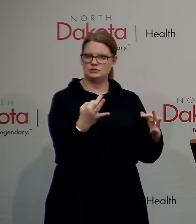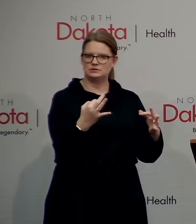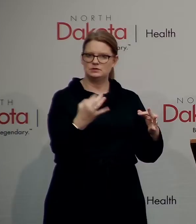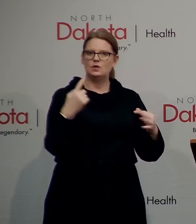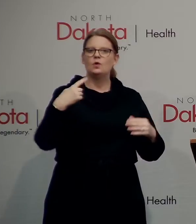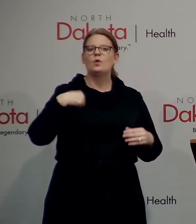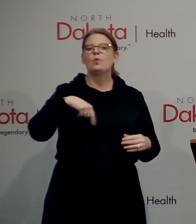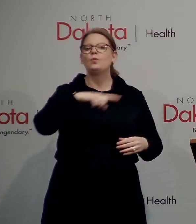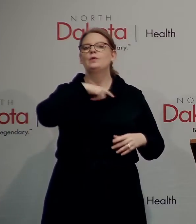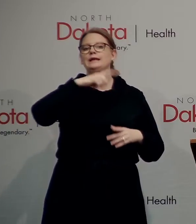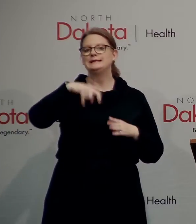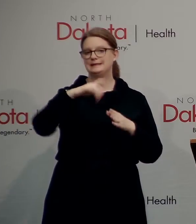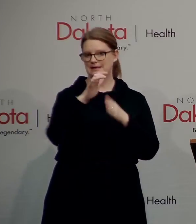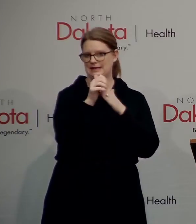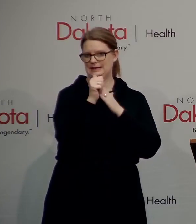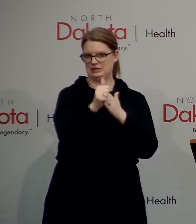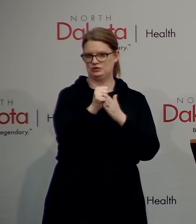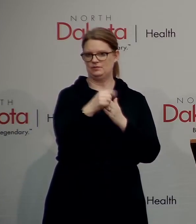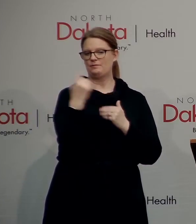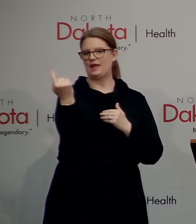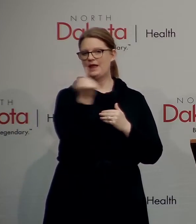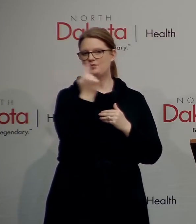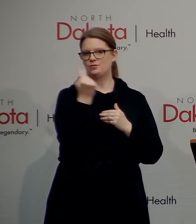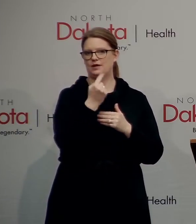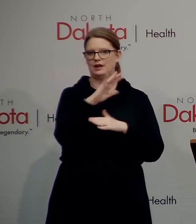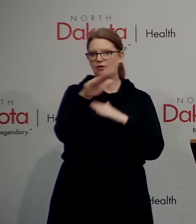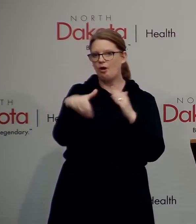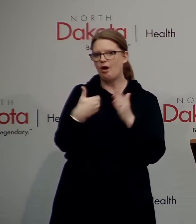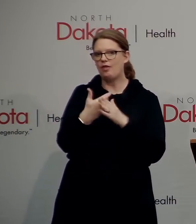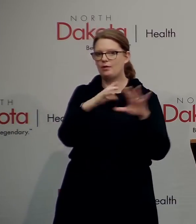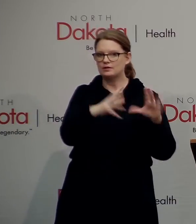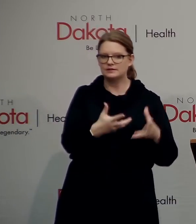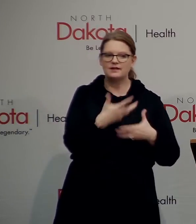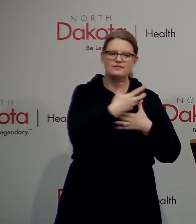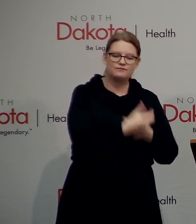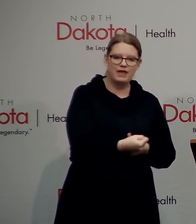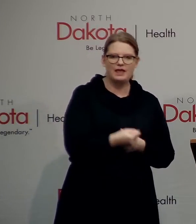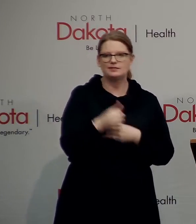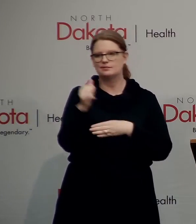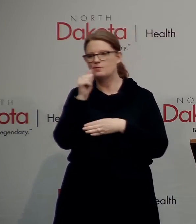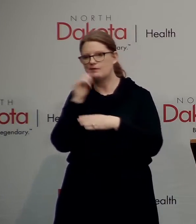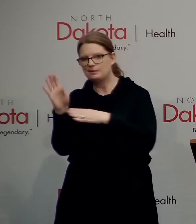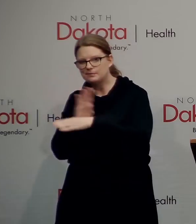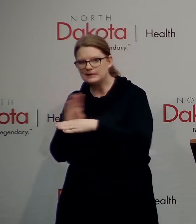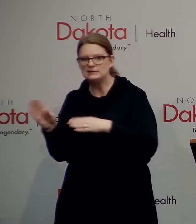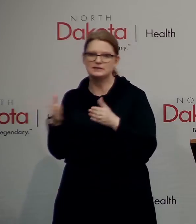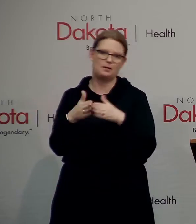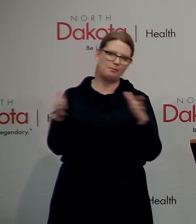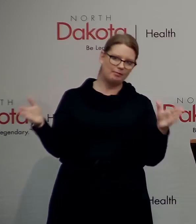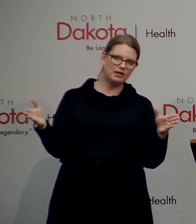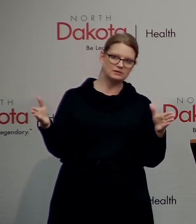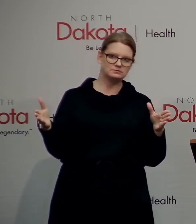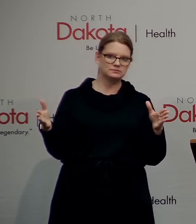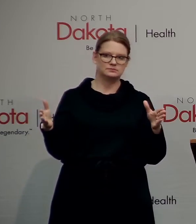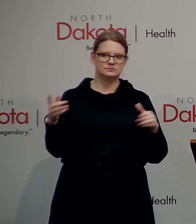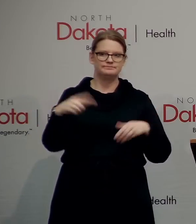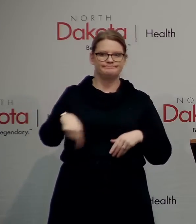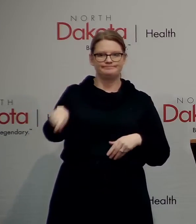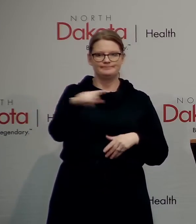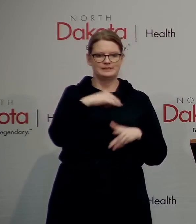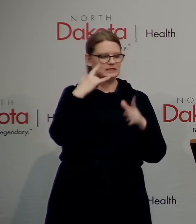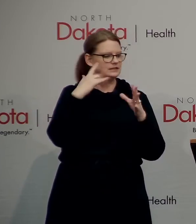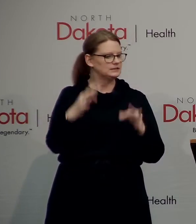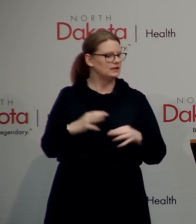need leadership from everybody in every organization, faith-based, private sector, public sector, to make those kinds of